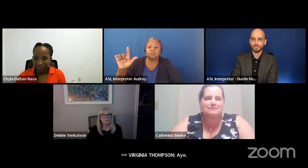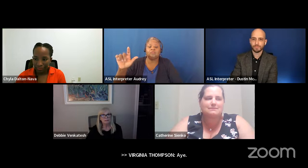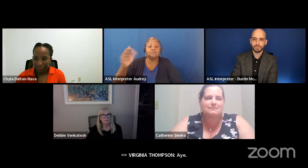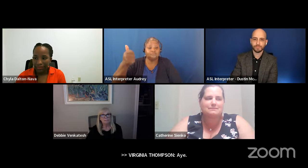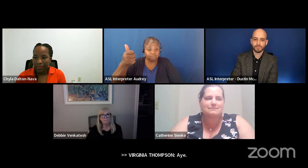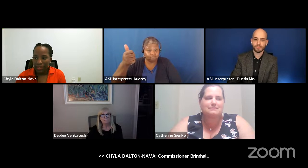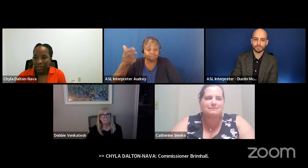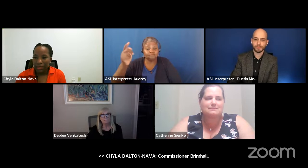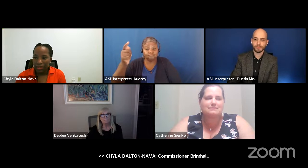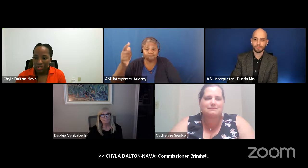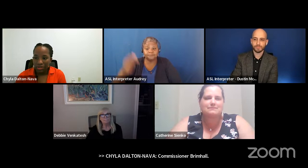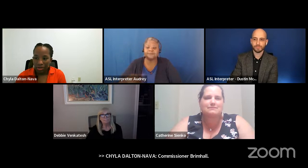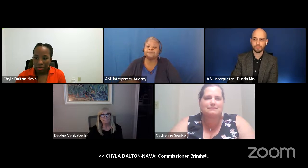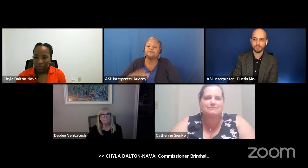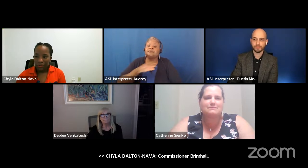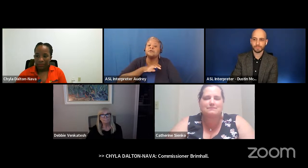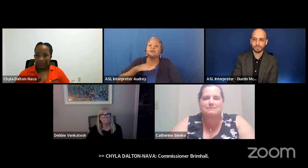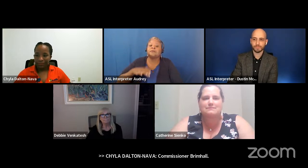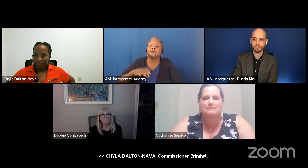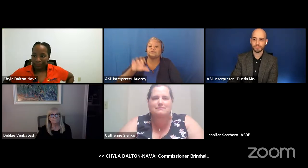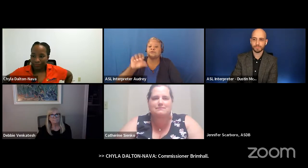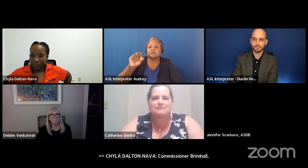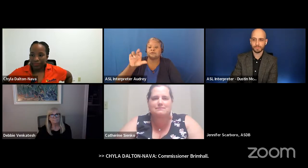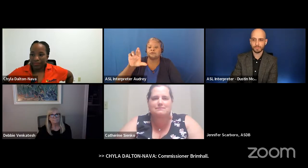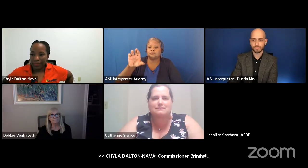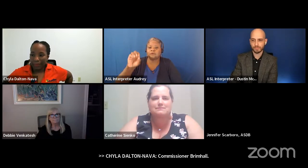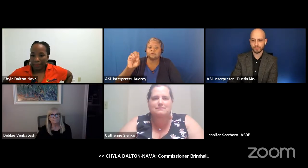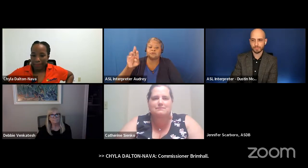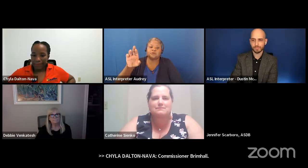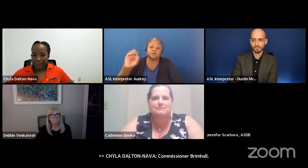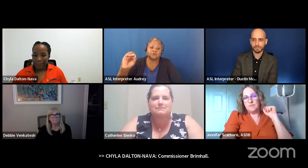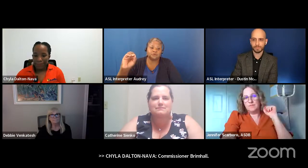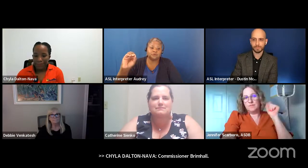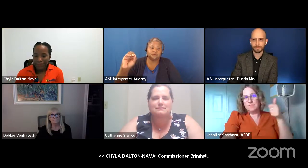Aye. Commissioner Scarborough,